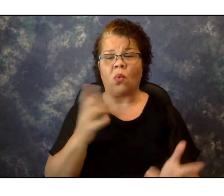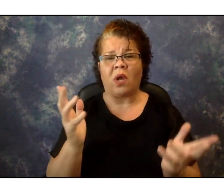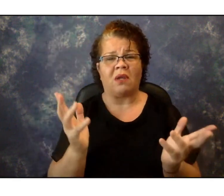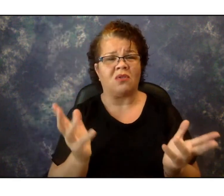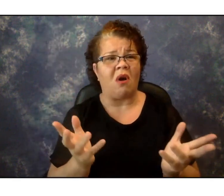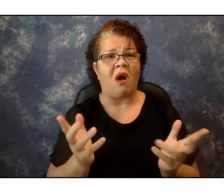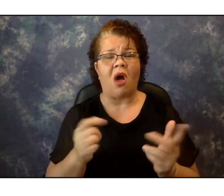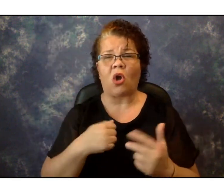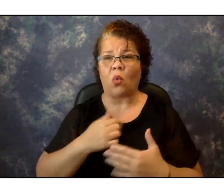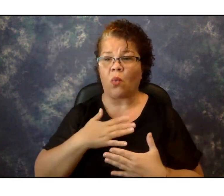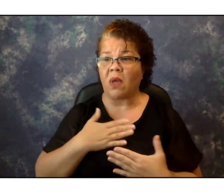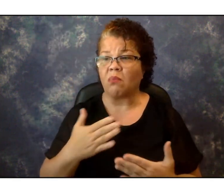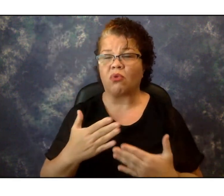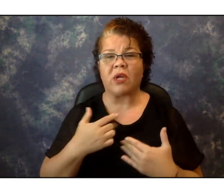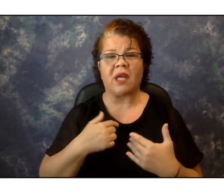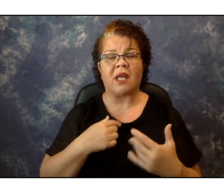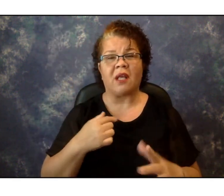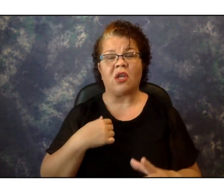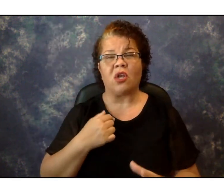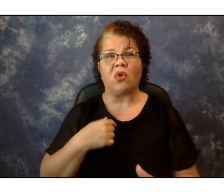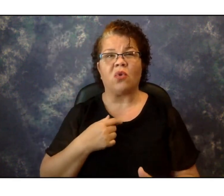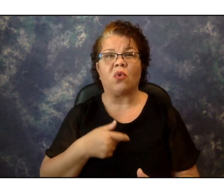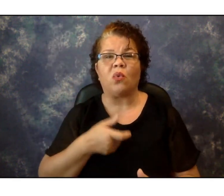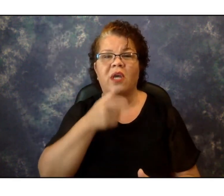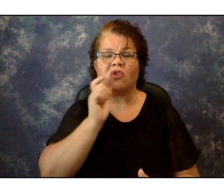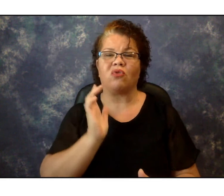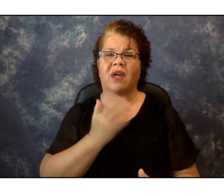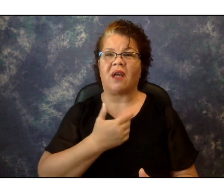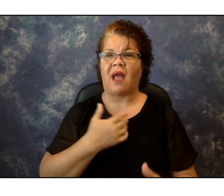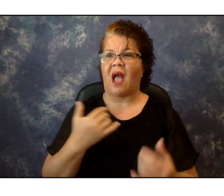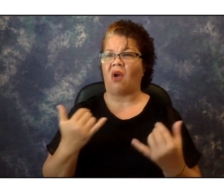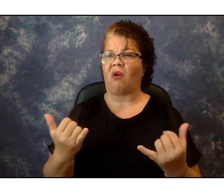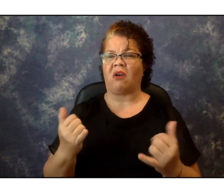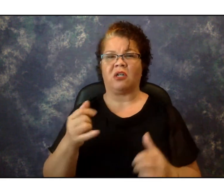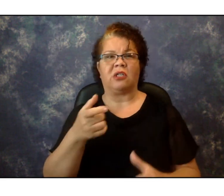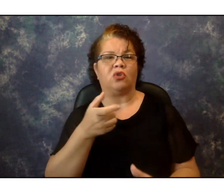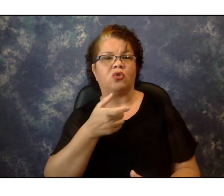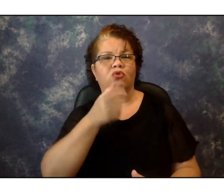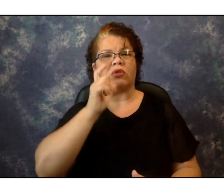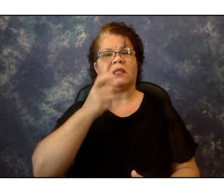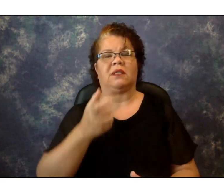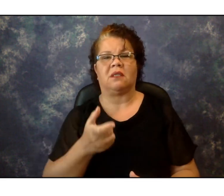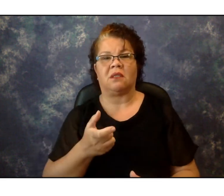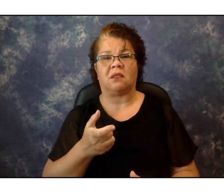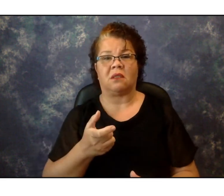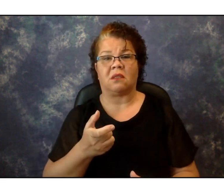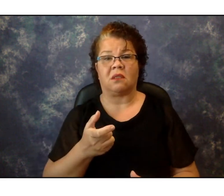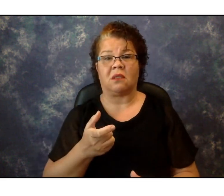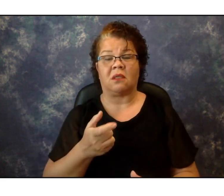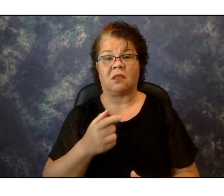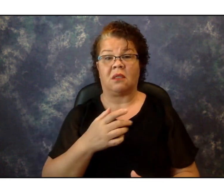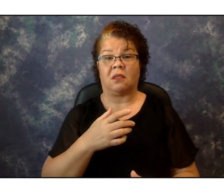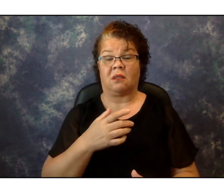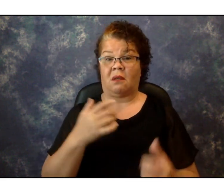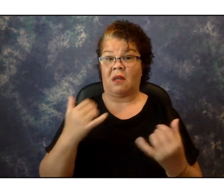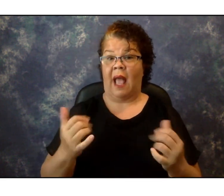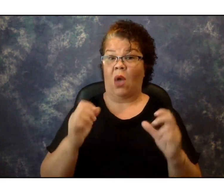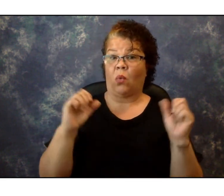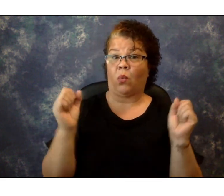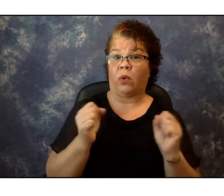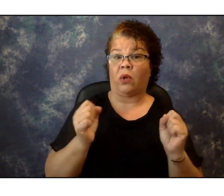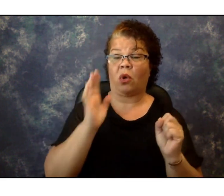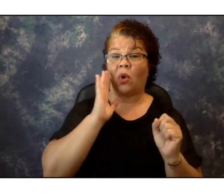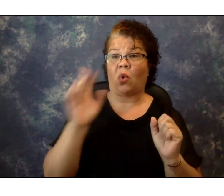drink our tidy drinks. I think now winter will out, the snow